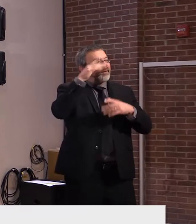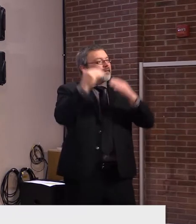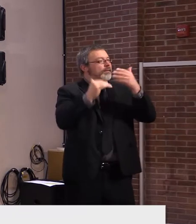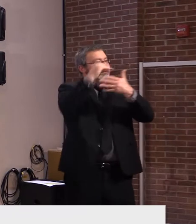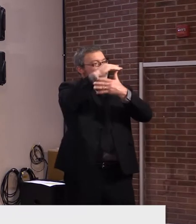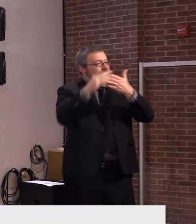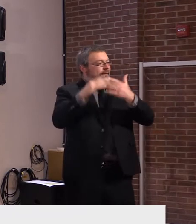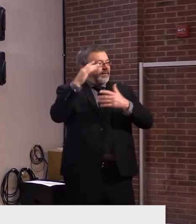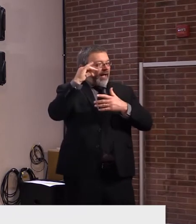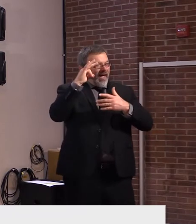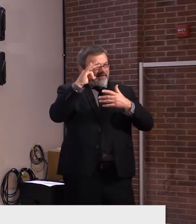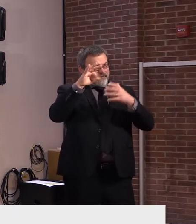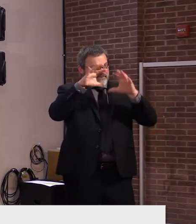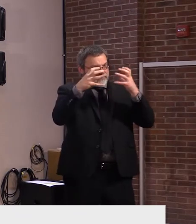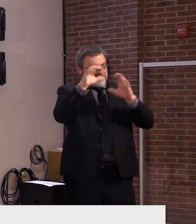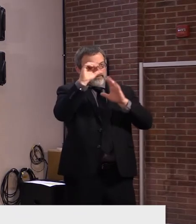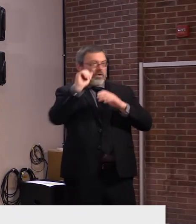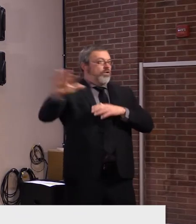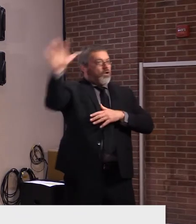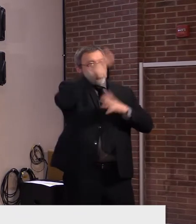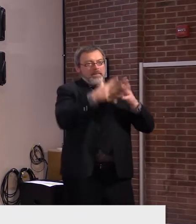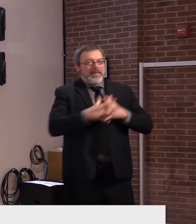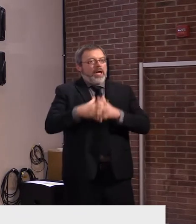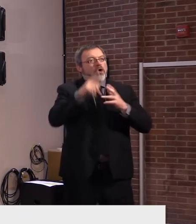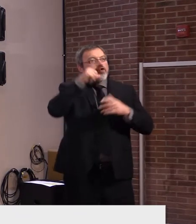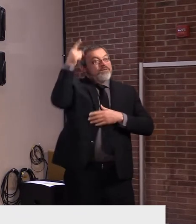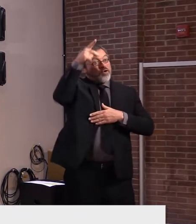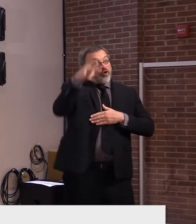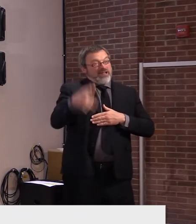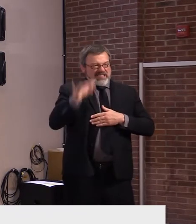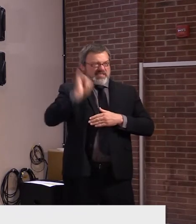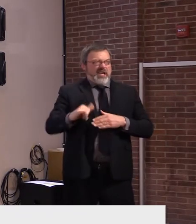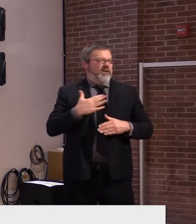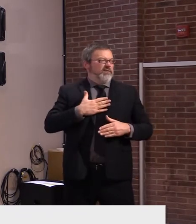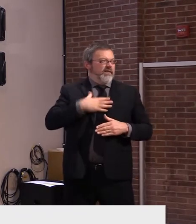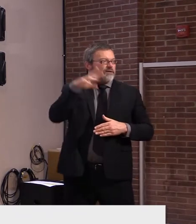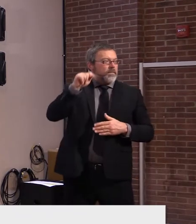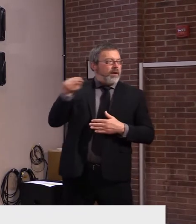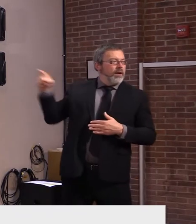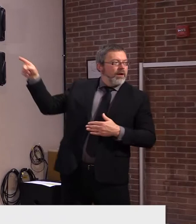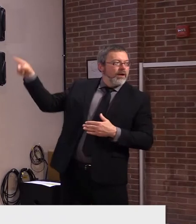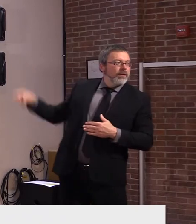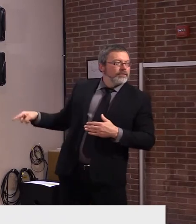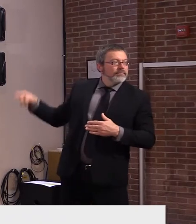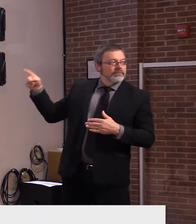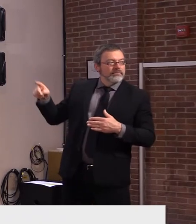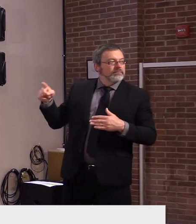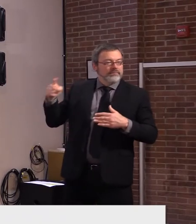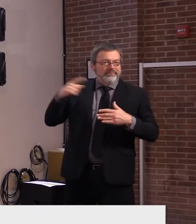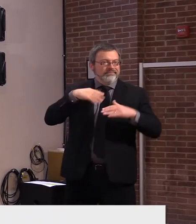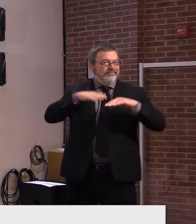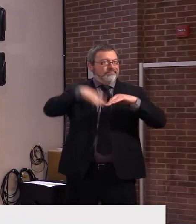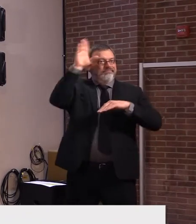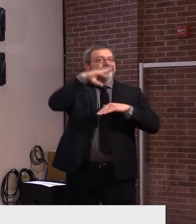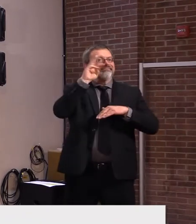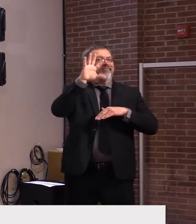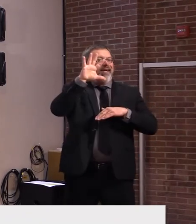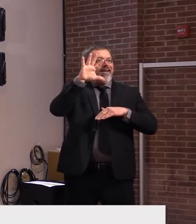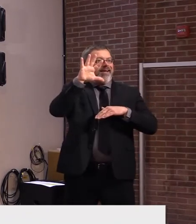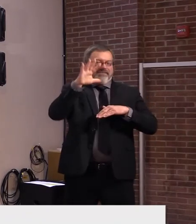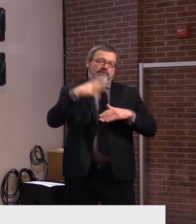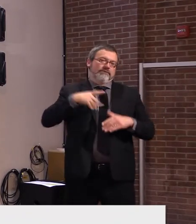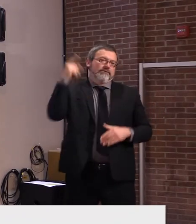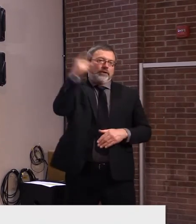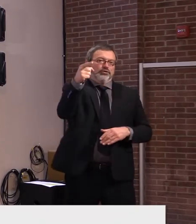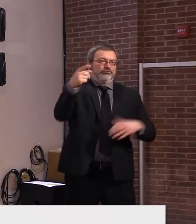population that is fully vaccinated, as well as those over 65 who are fully vaccinated, the most vulnerable. So with that, at this moment,